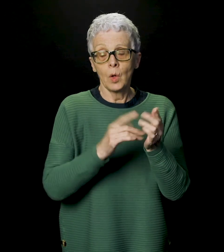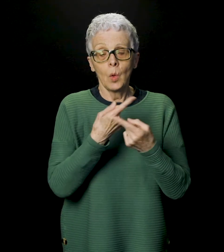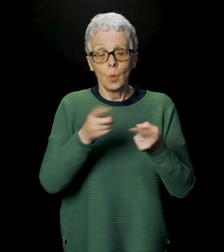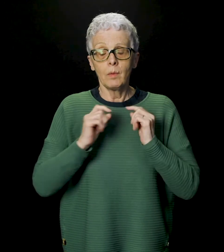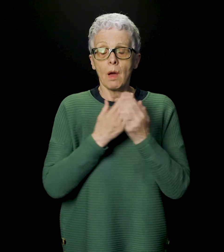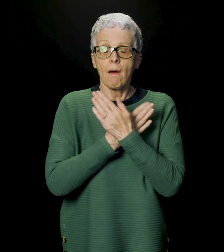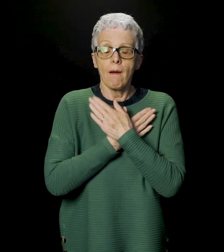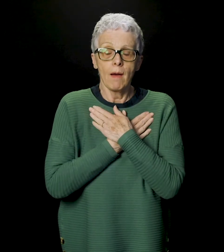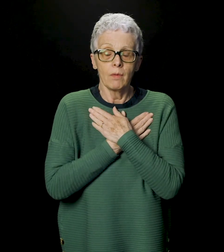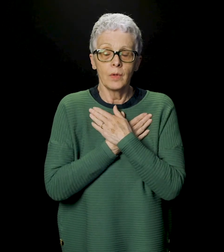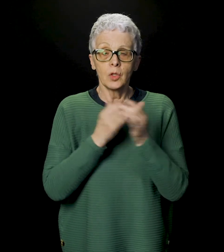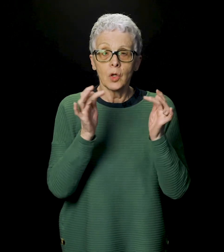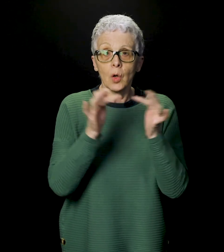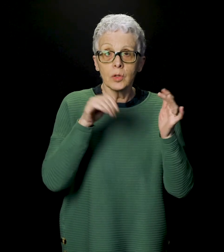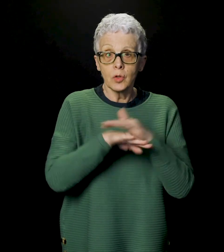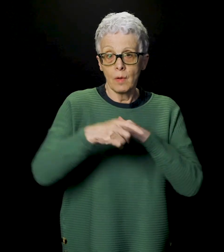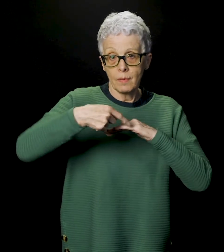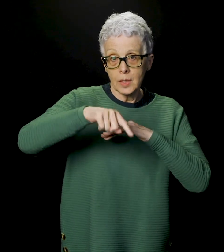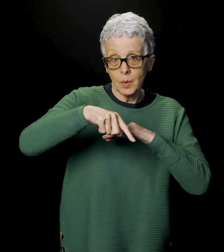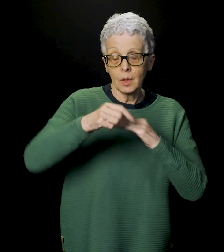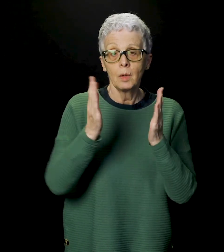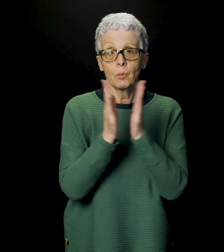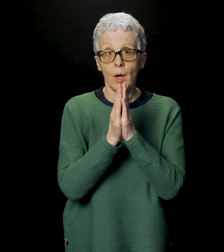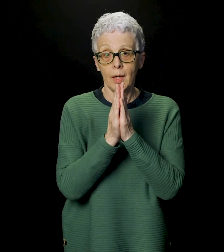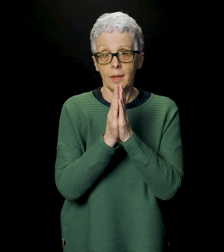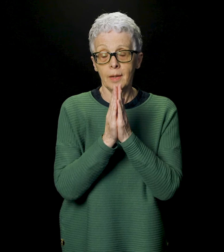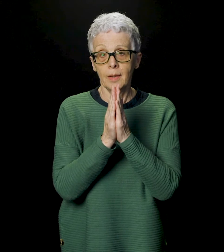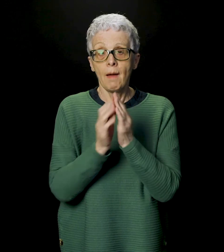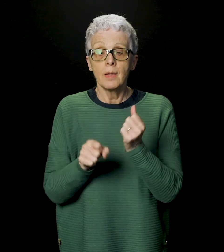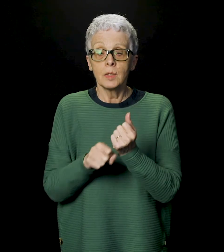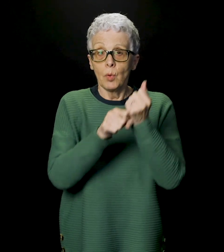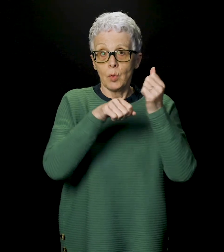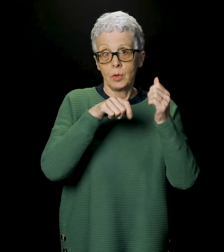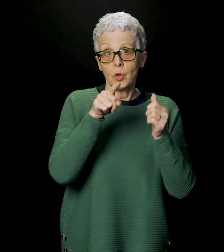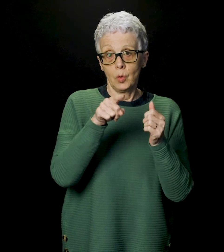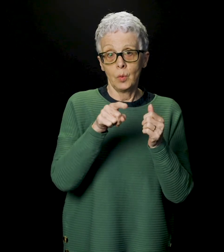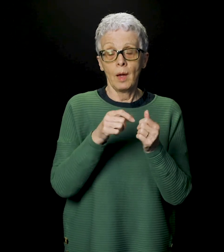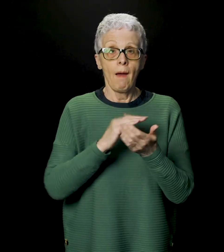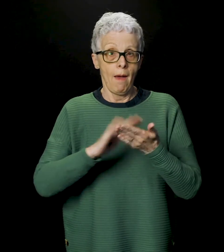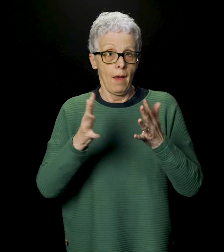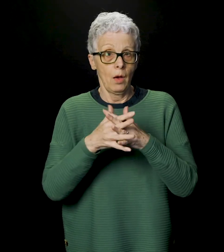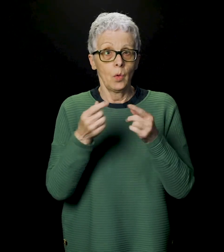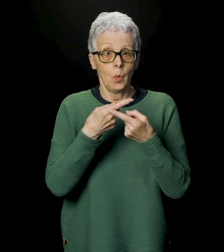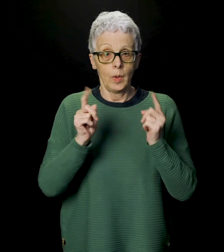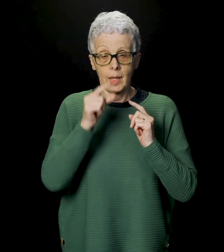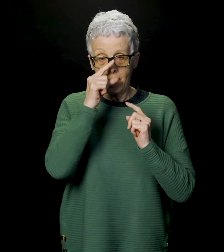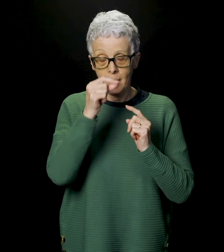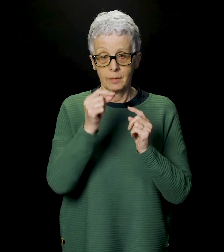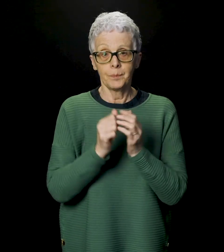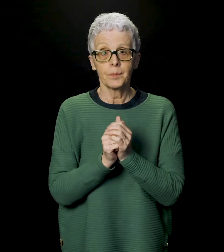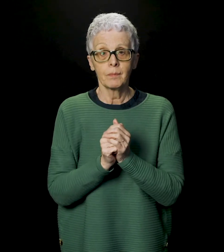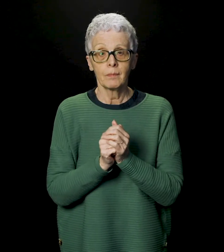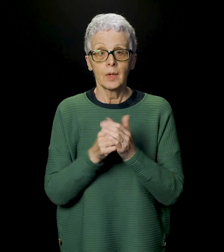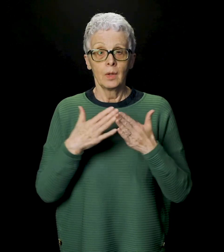call during the week to pray for you and support you in any way that we can.